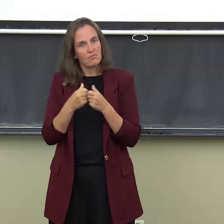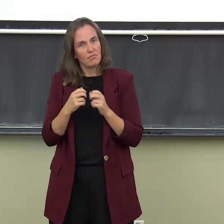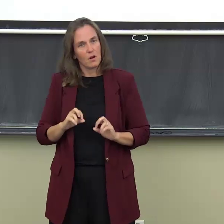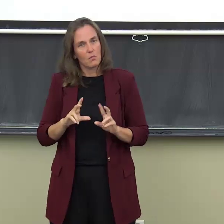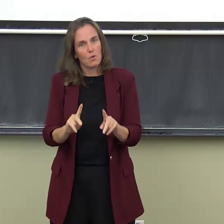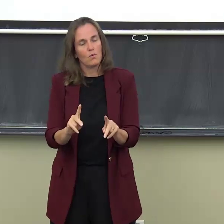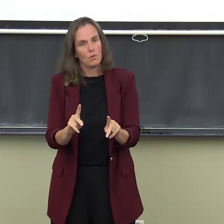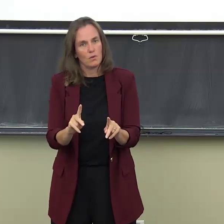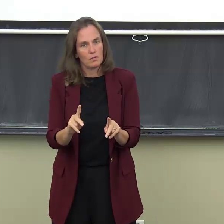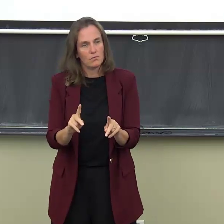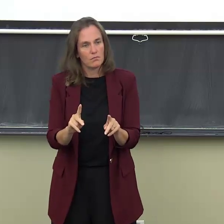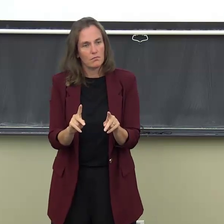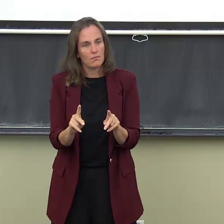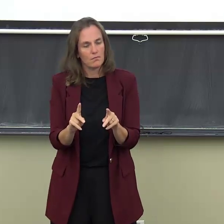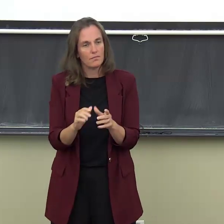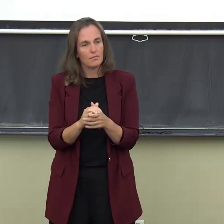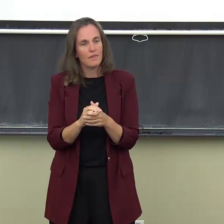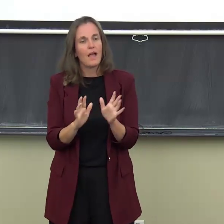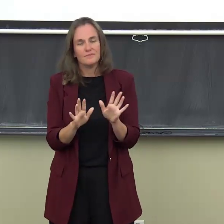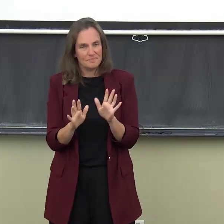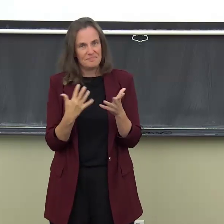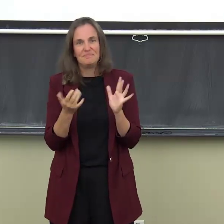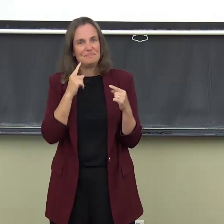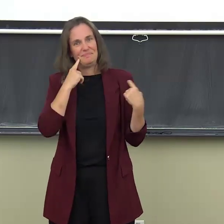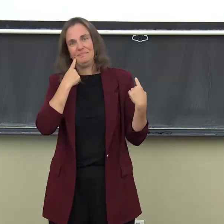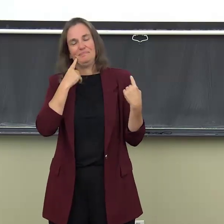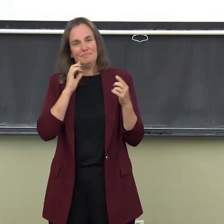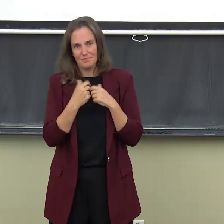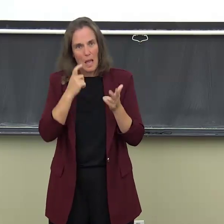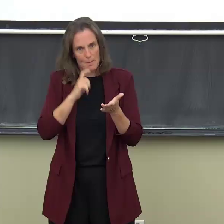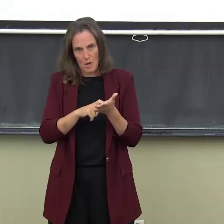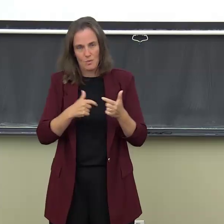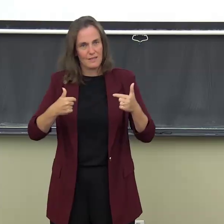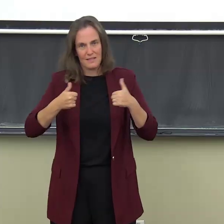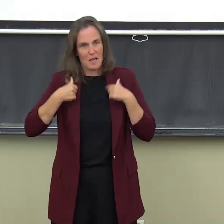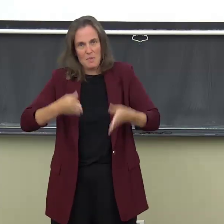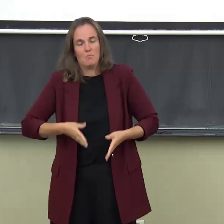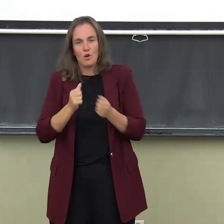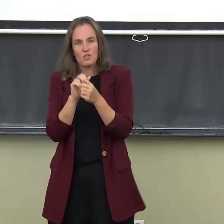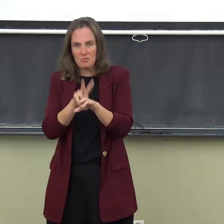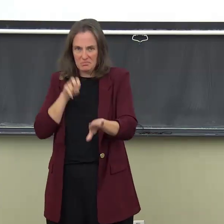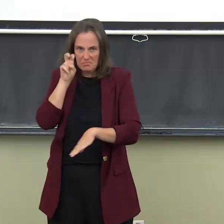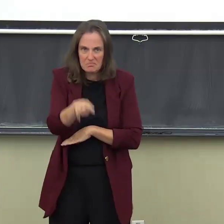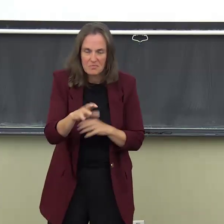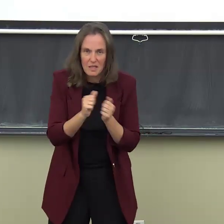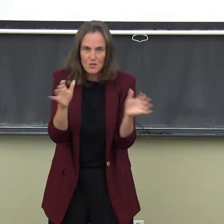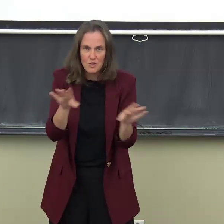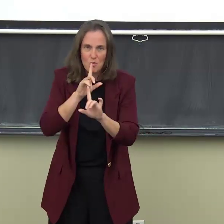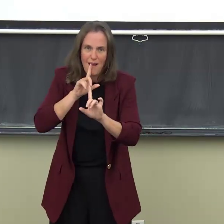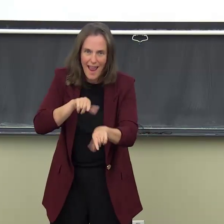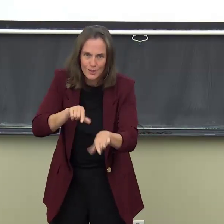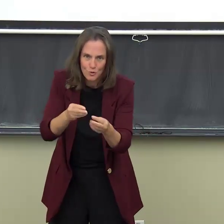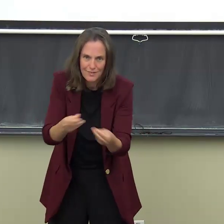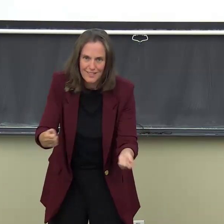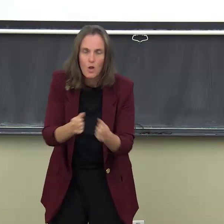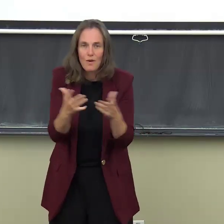opportunity. And I'm noticing that I am somebody who immediately jumps to solutions without a lot of other